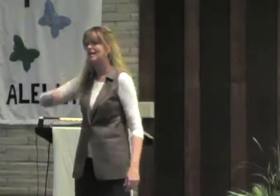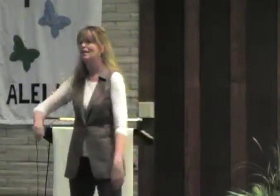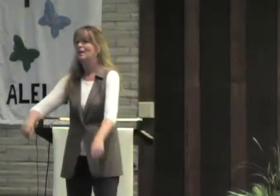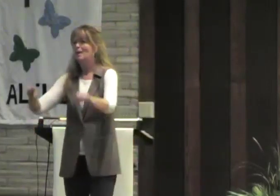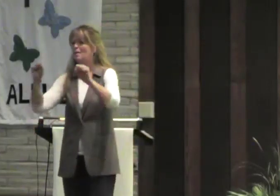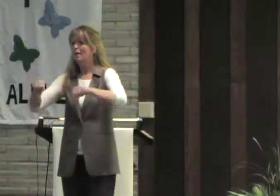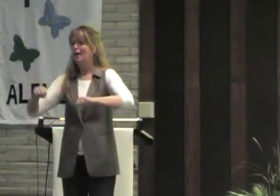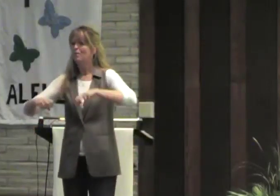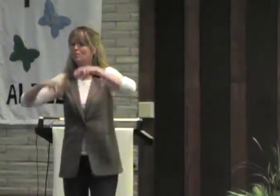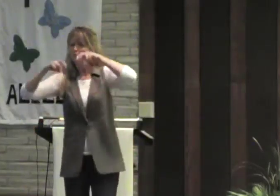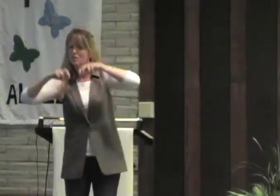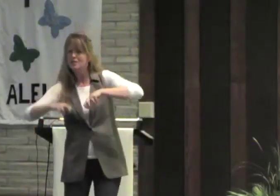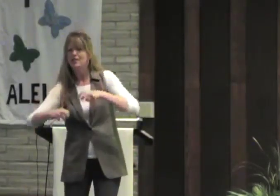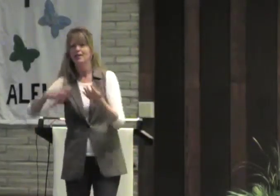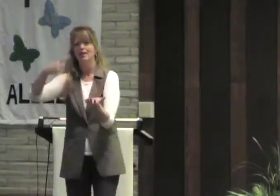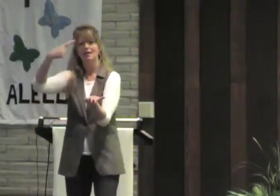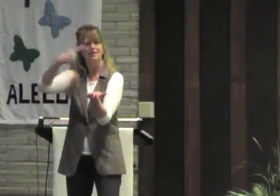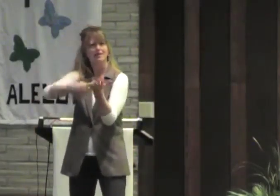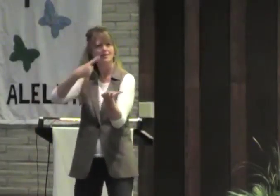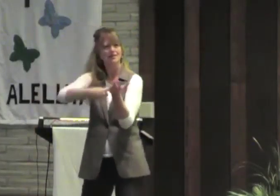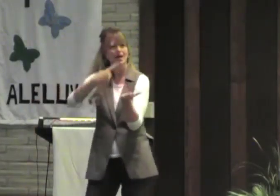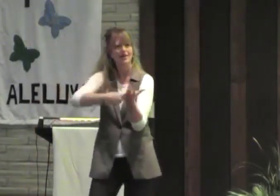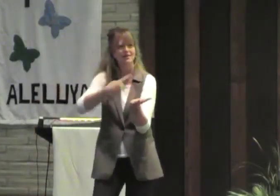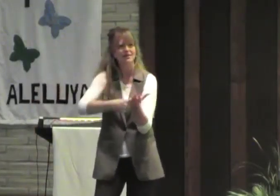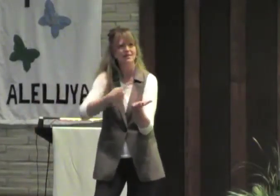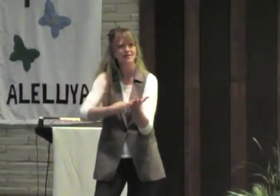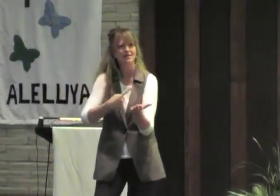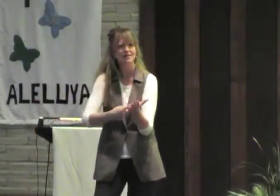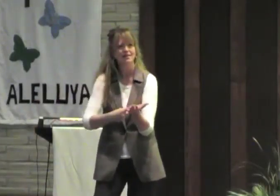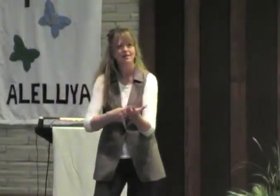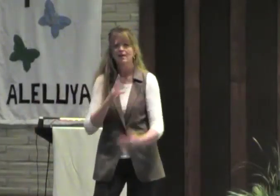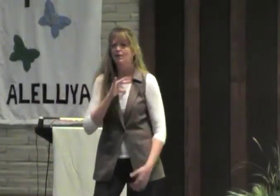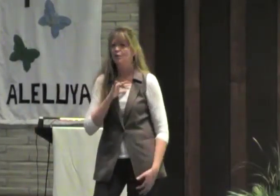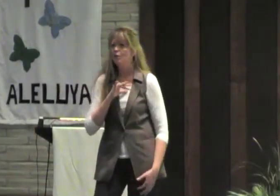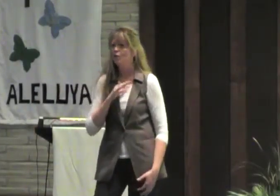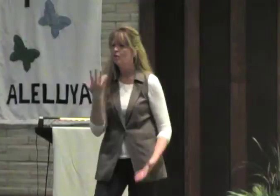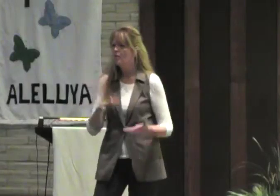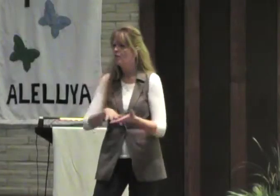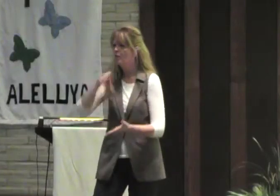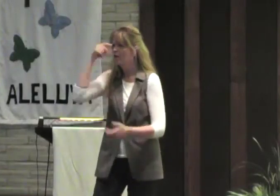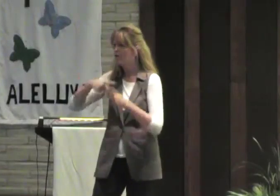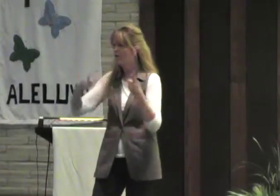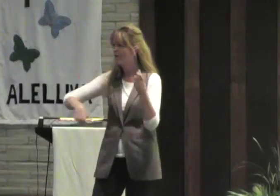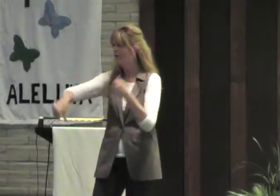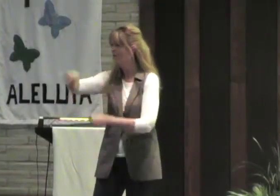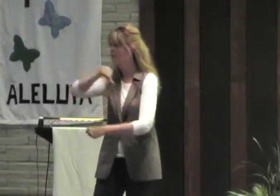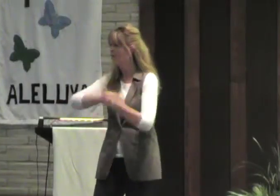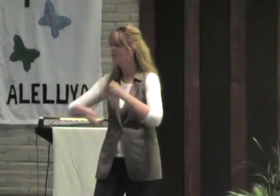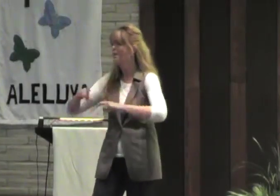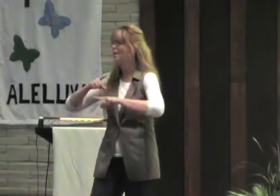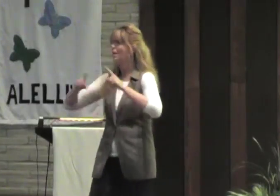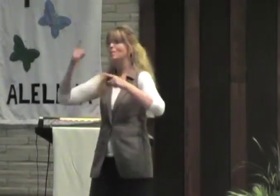We can disagree, we can have different opinions, but we need to be able to sit down and discuss these things. And maybe you can learn from each